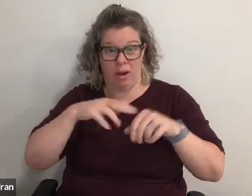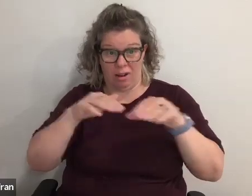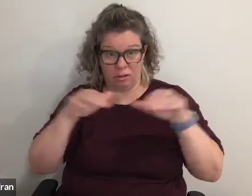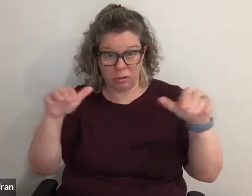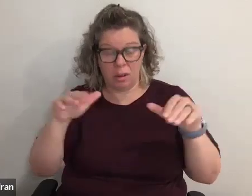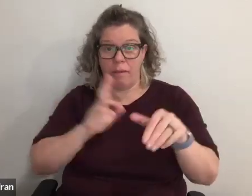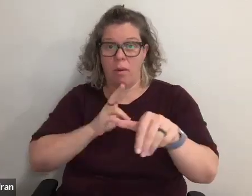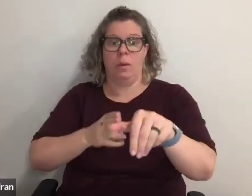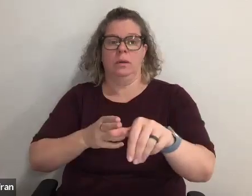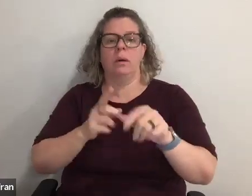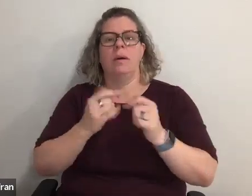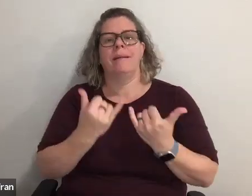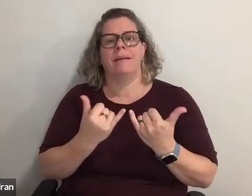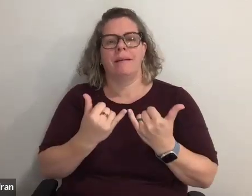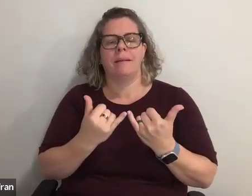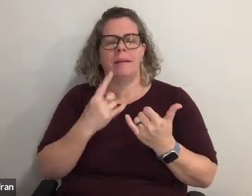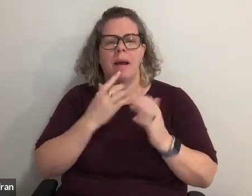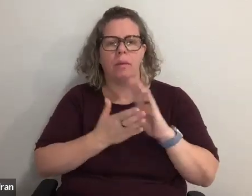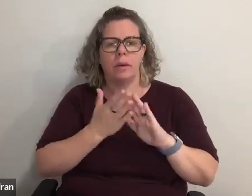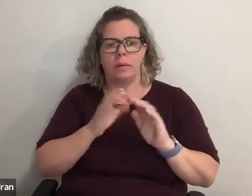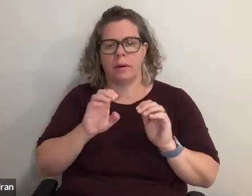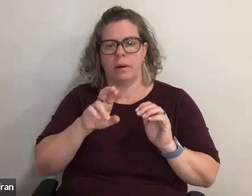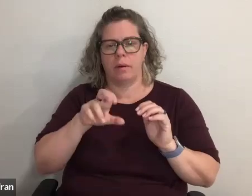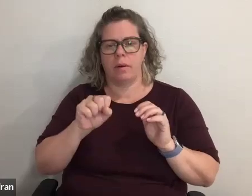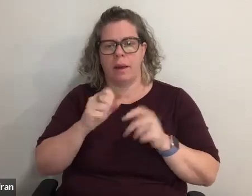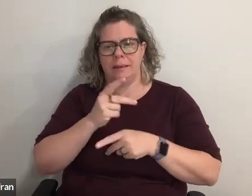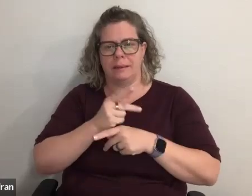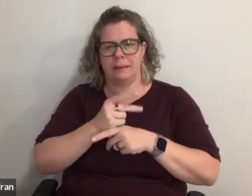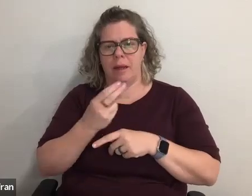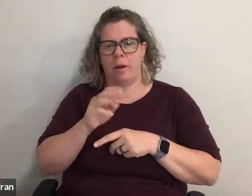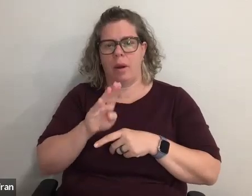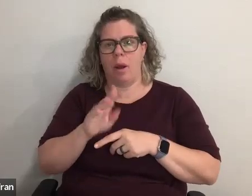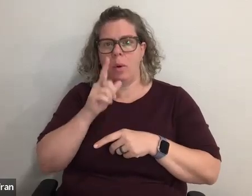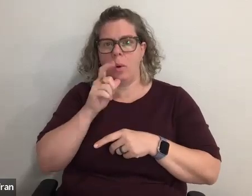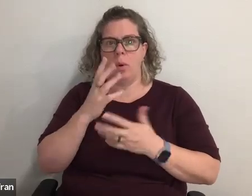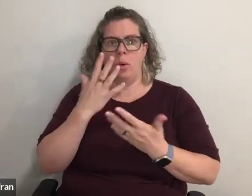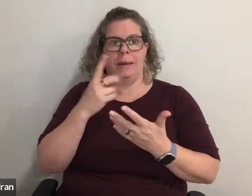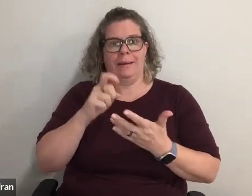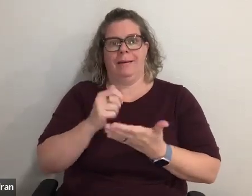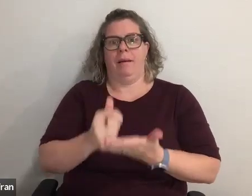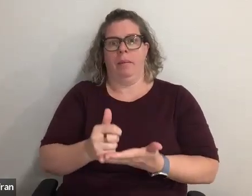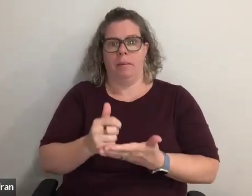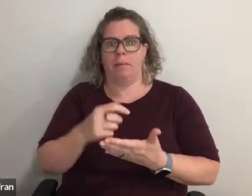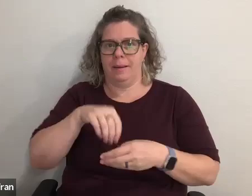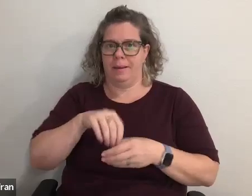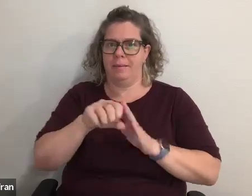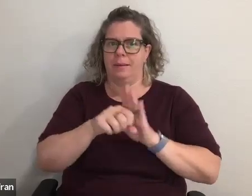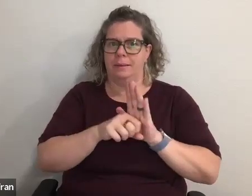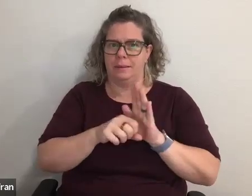the crisis care hub for people who are entering the crisis system in Idaho. So we